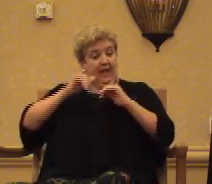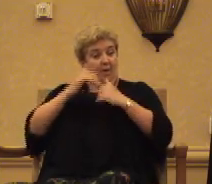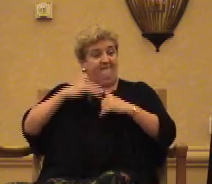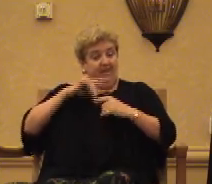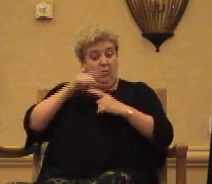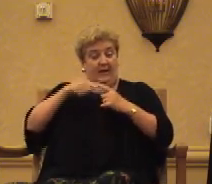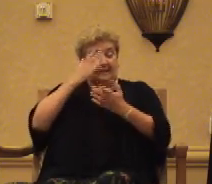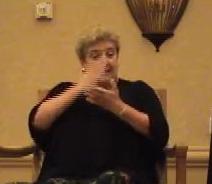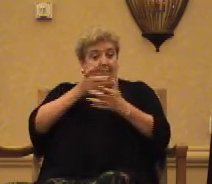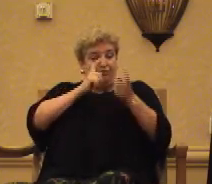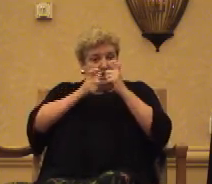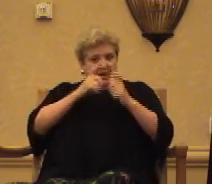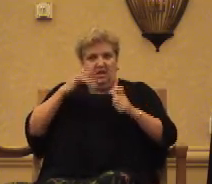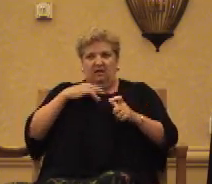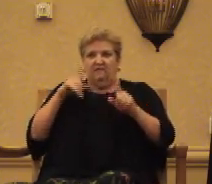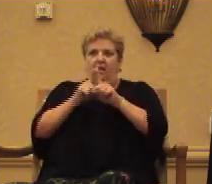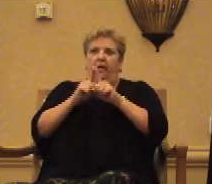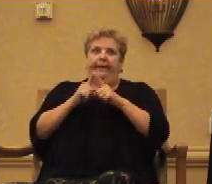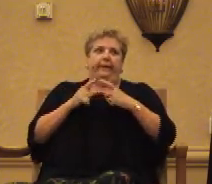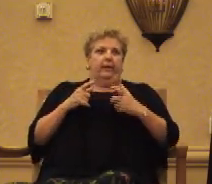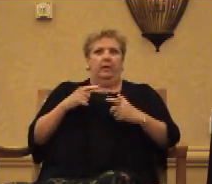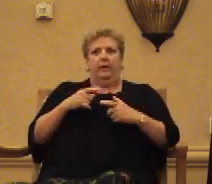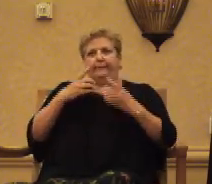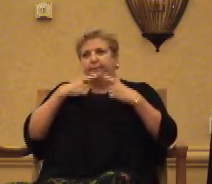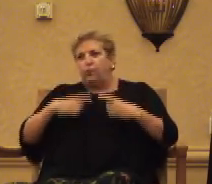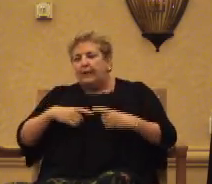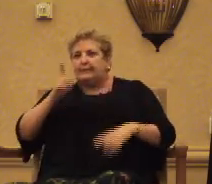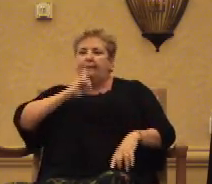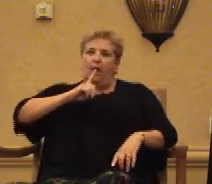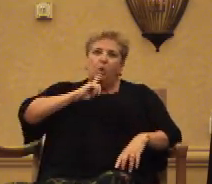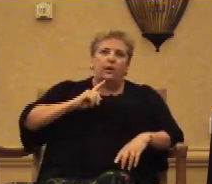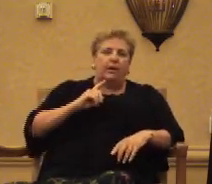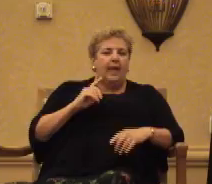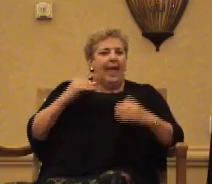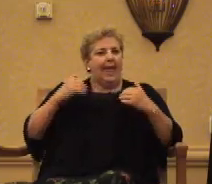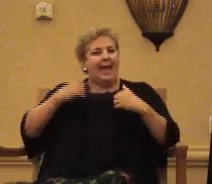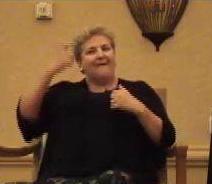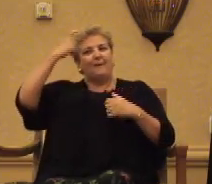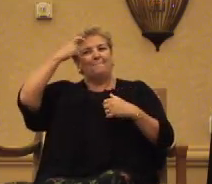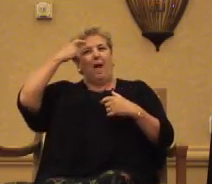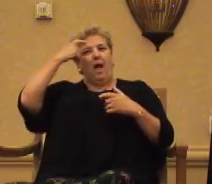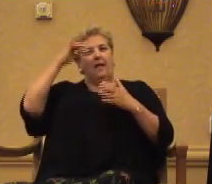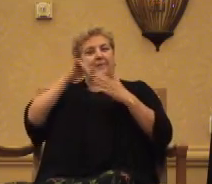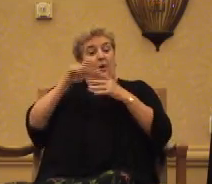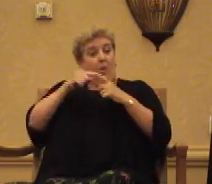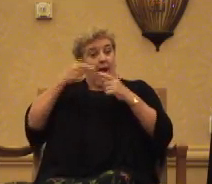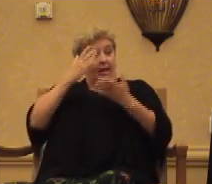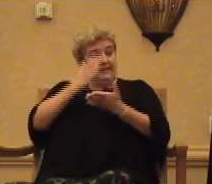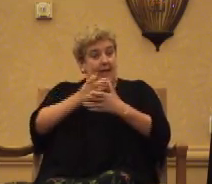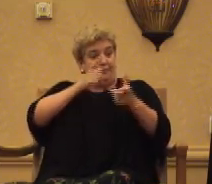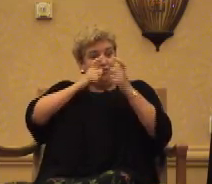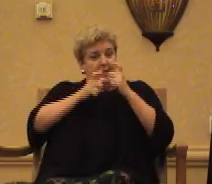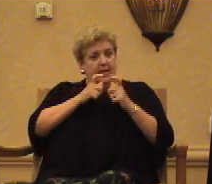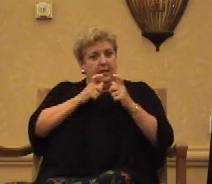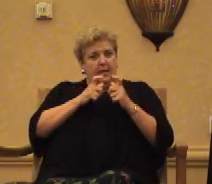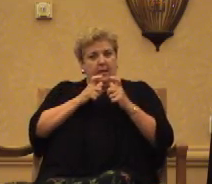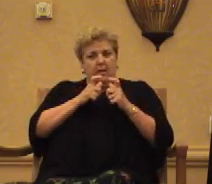doing time and I'm depressed and lonely. I've got a mind that when I stop drinking just gets on me and